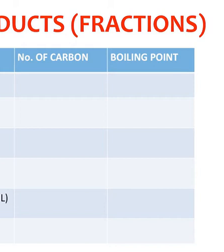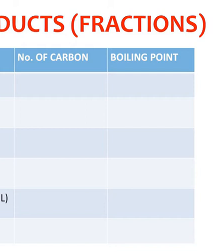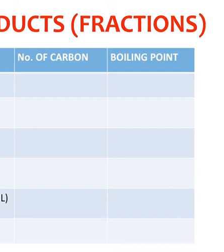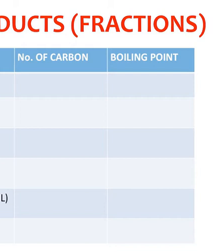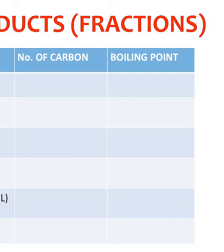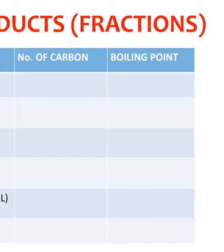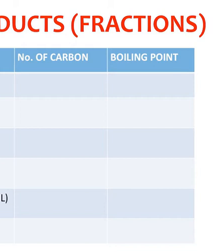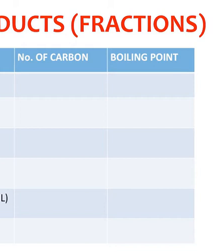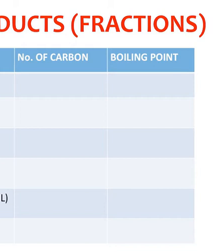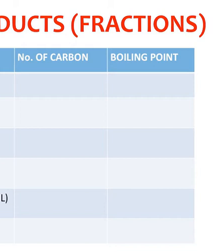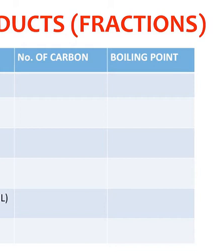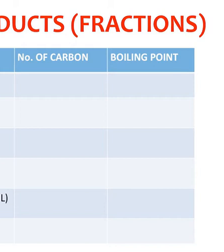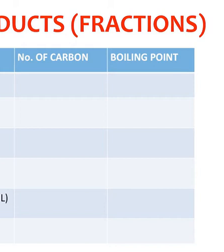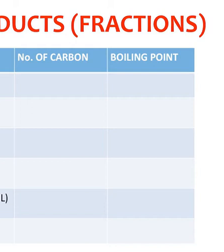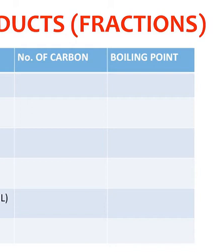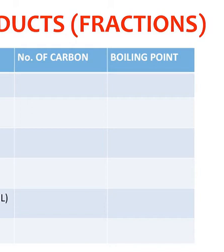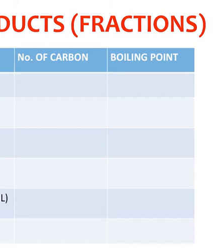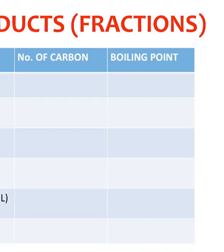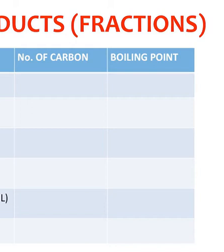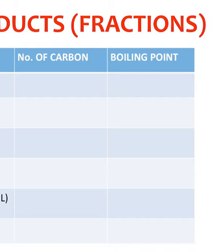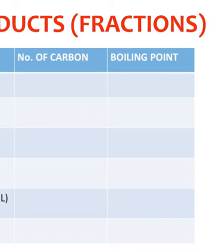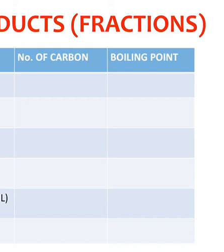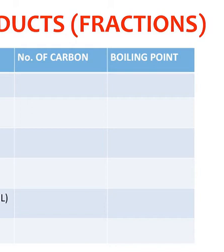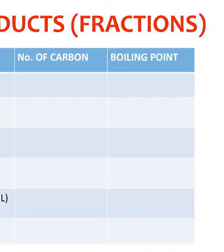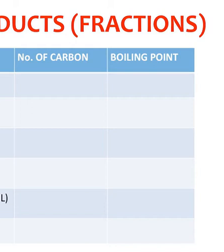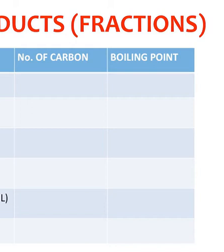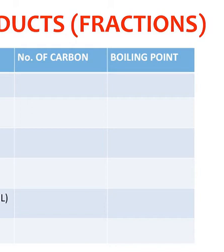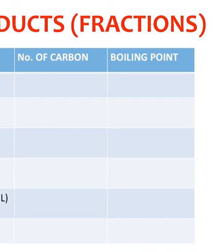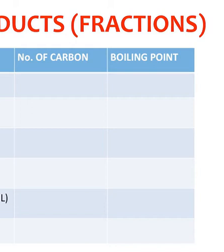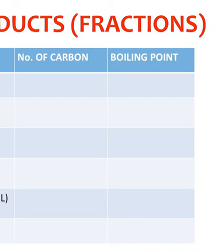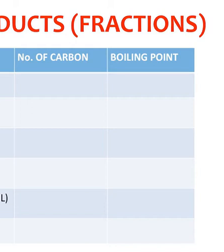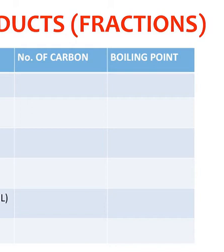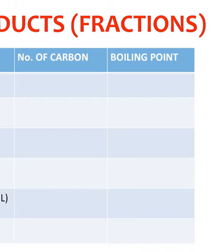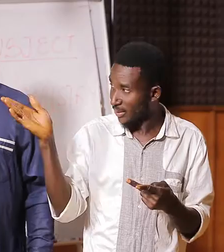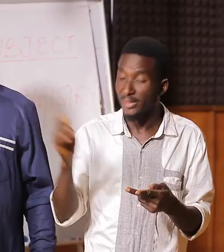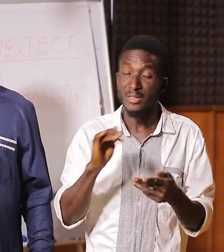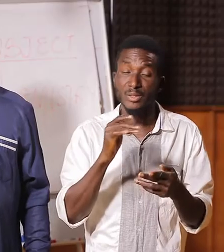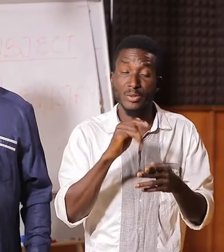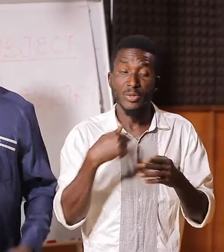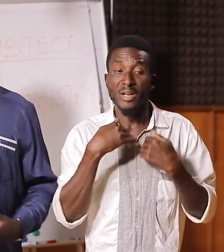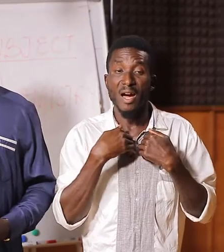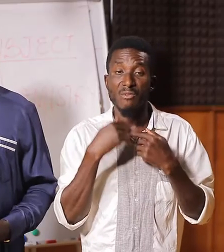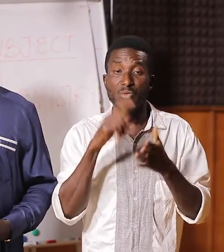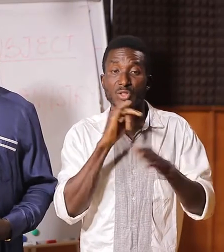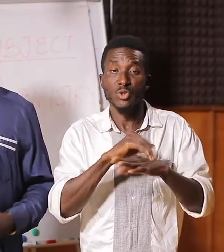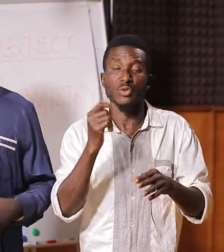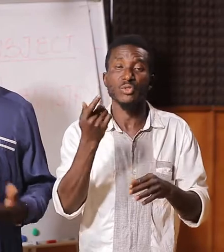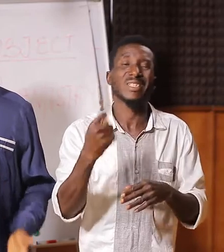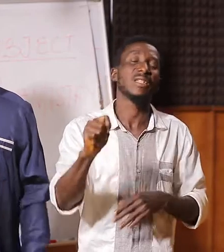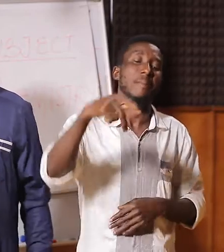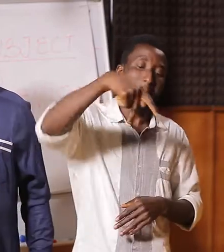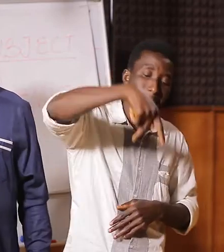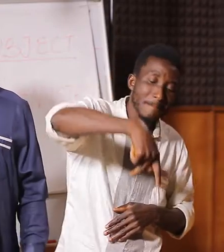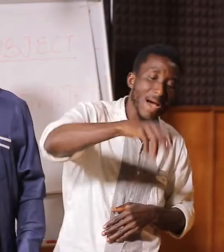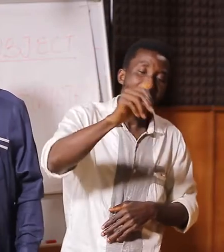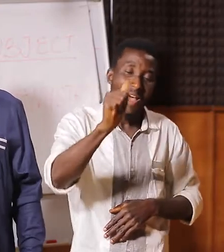the fractionating product, we have what we call the paraffin. Another name for paraffin is the